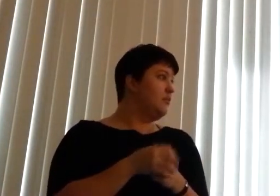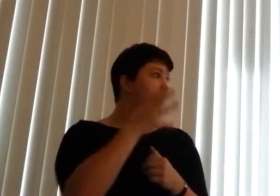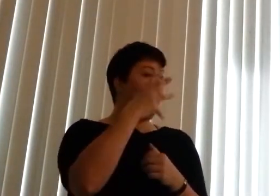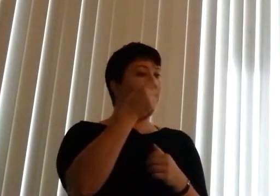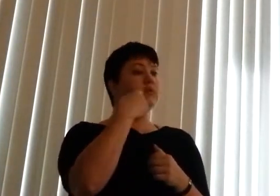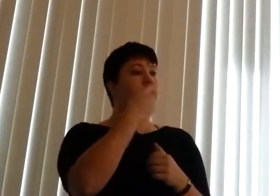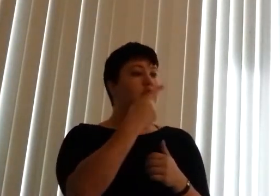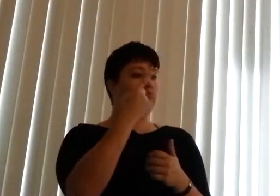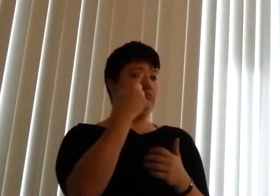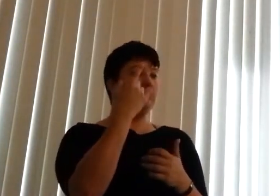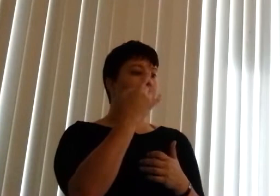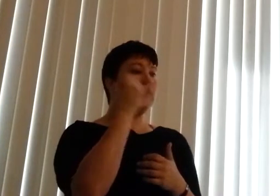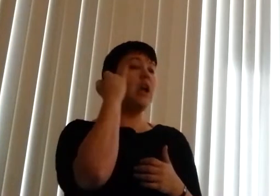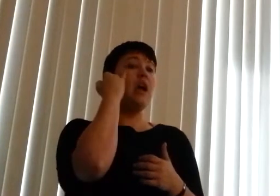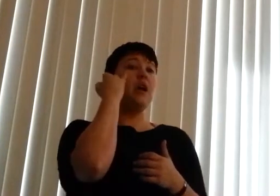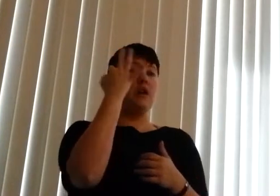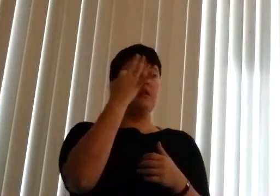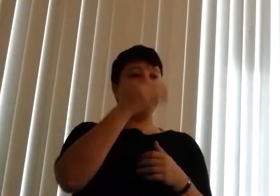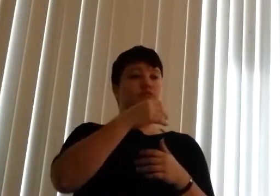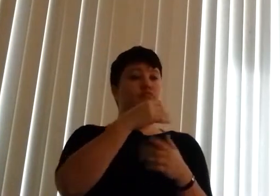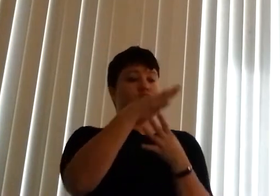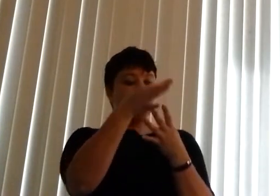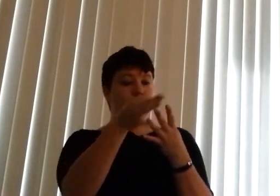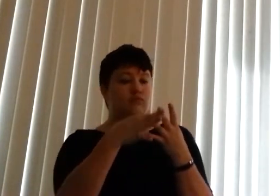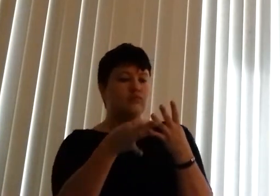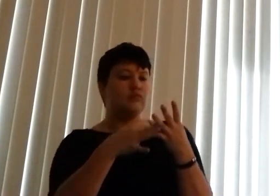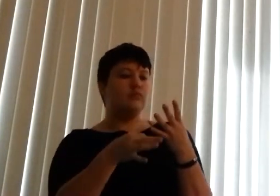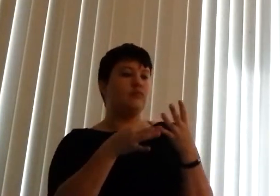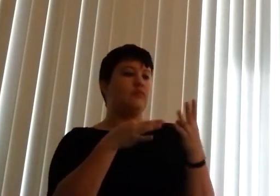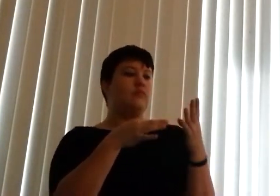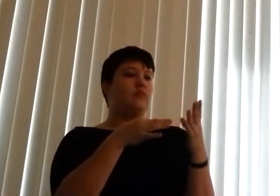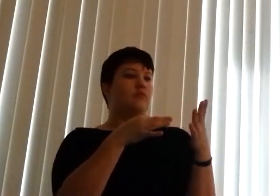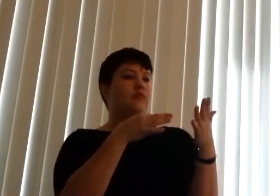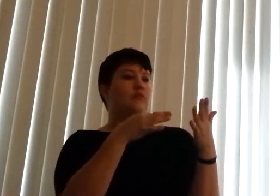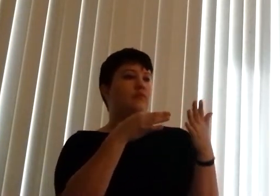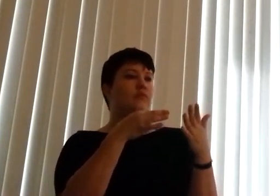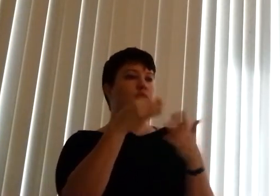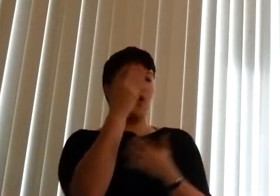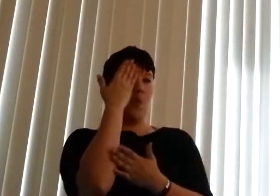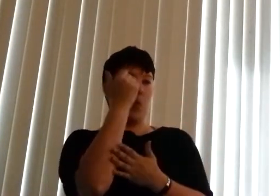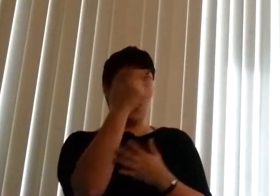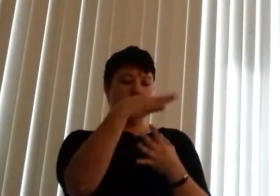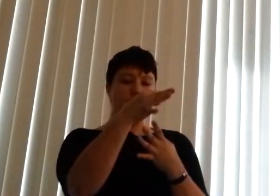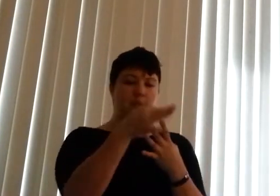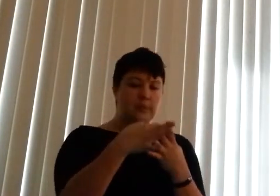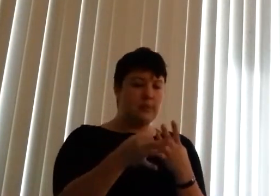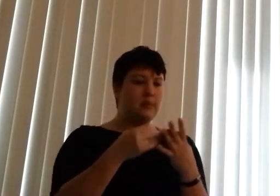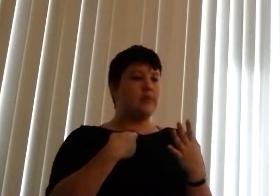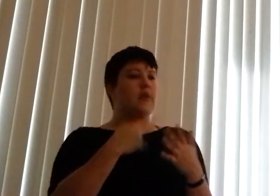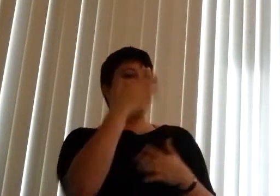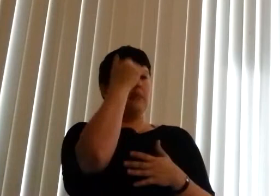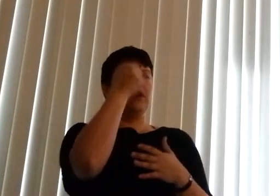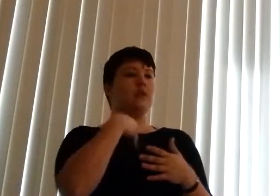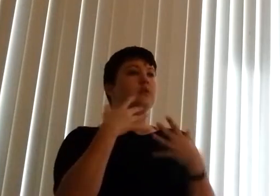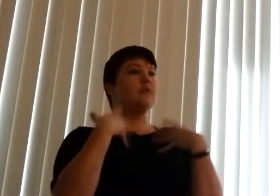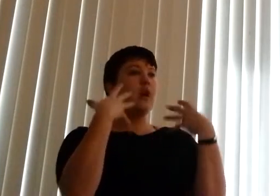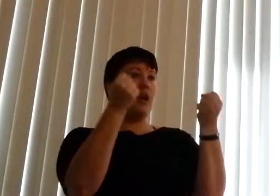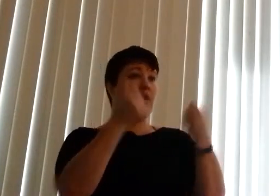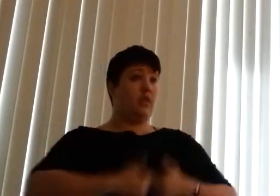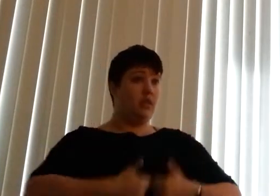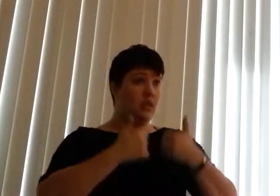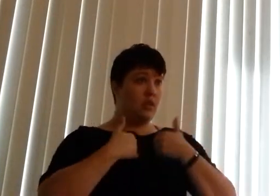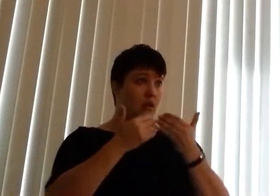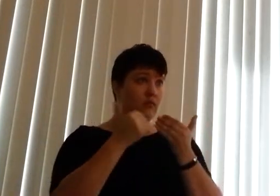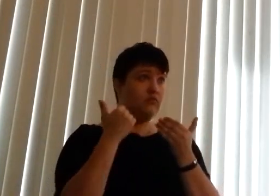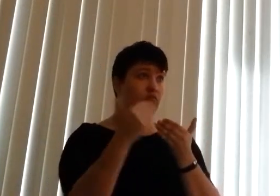this: if selection is based on health-related quality of life, then